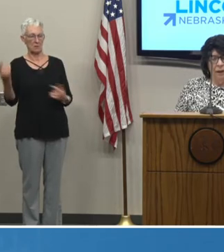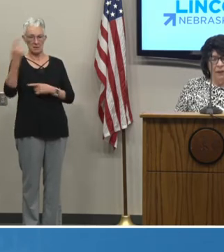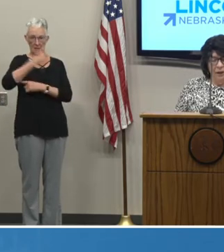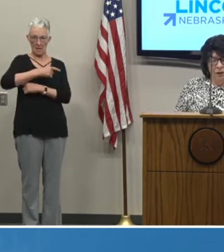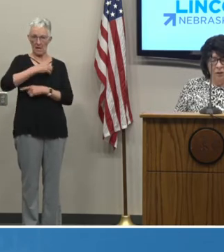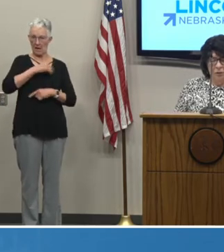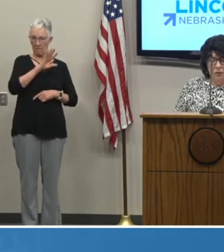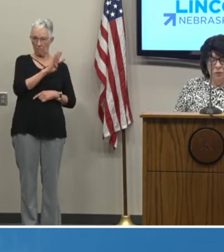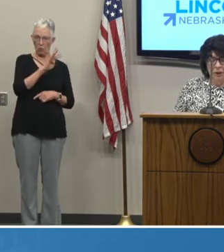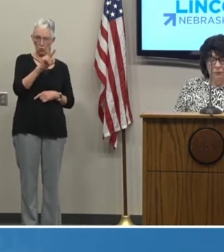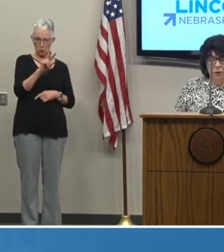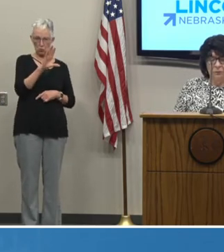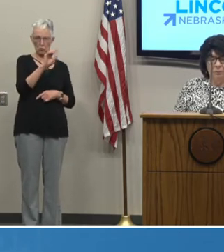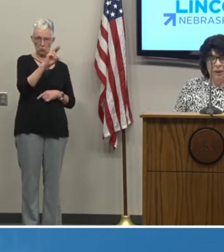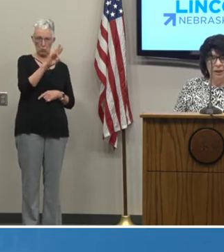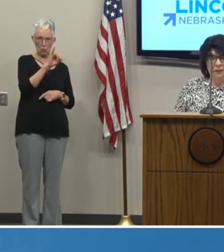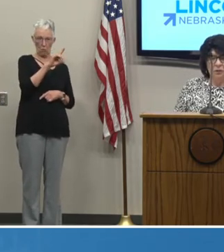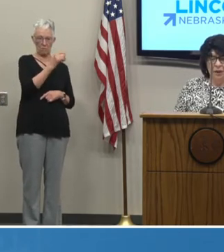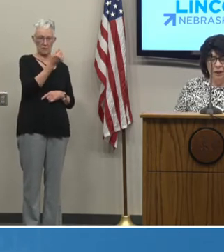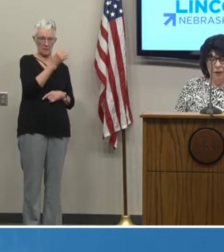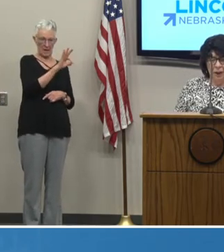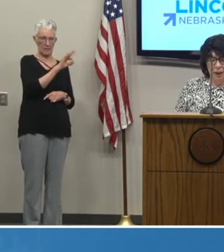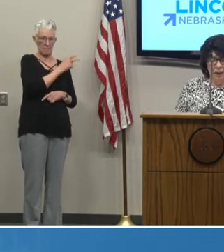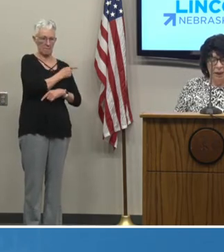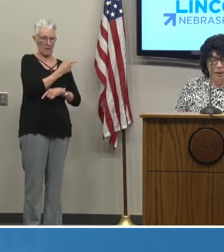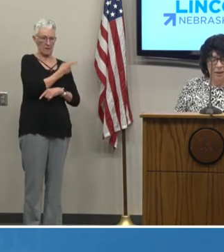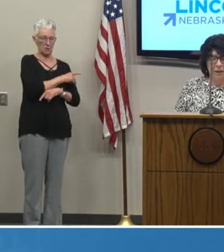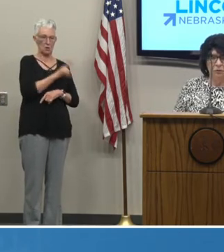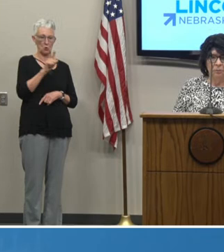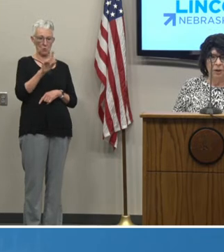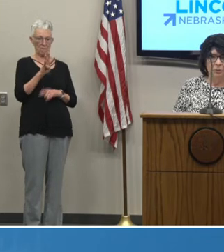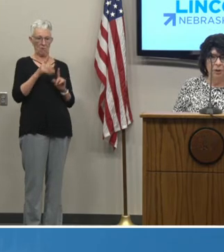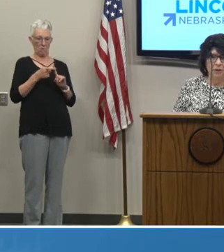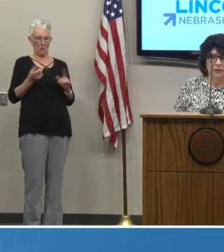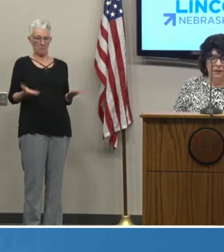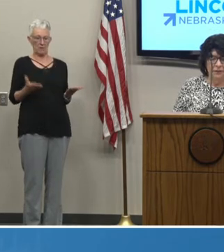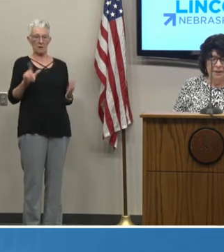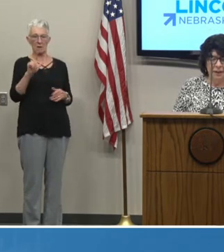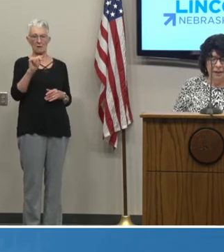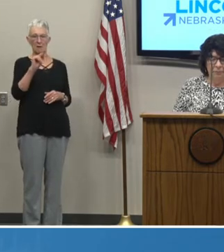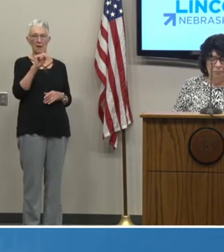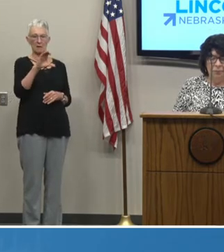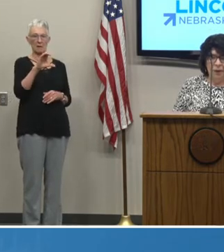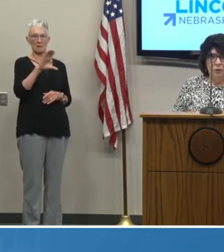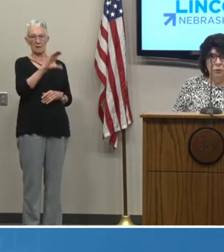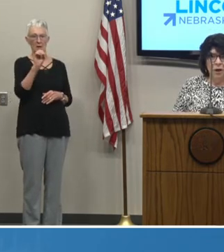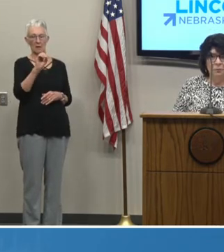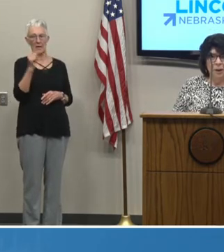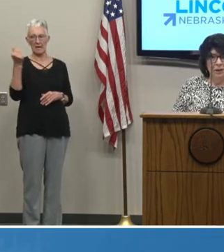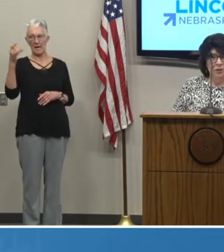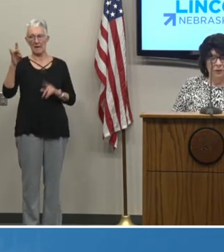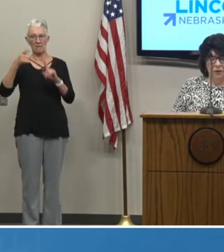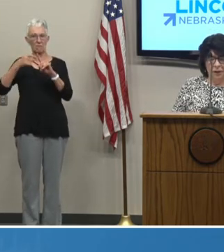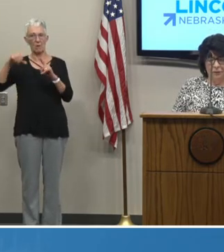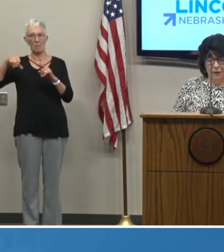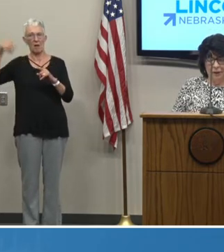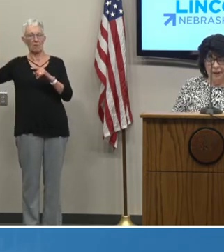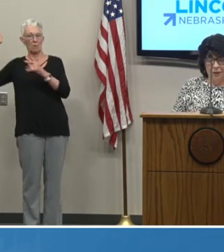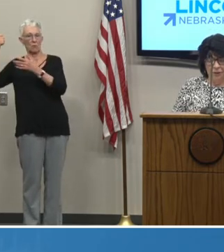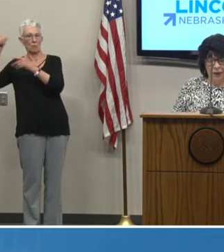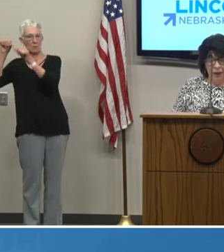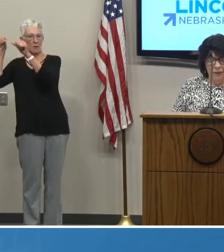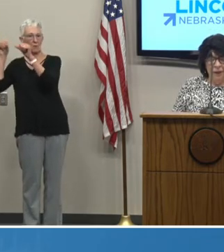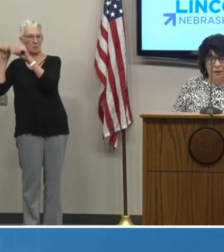patients. That includes 24 from Lancaster County and 18 from other parts of the state. 12 patients are